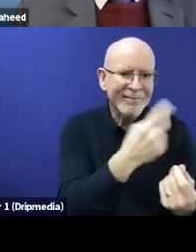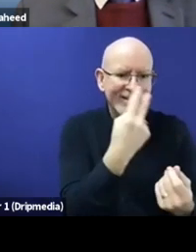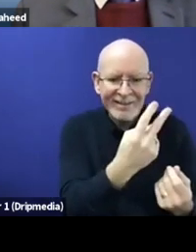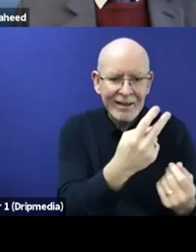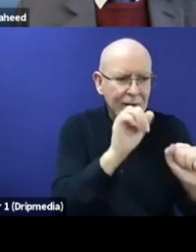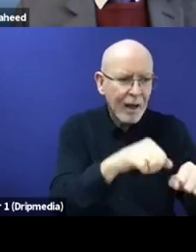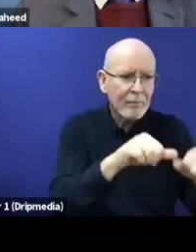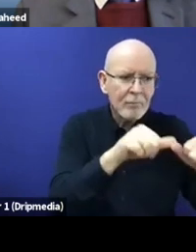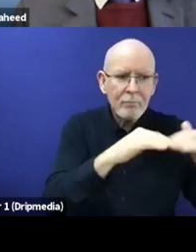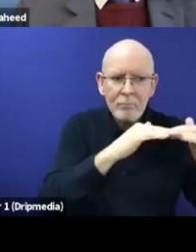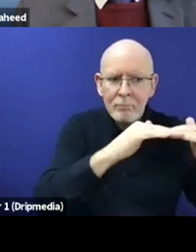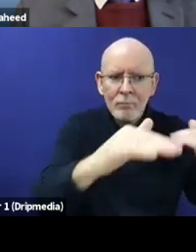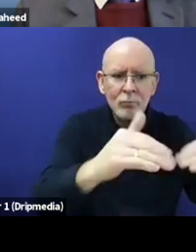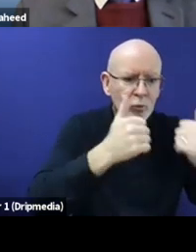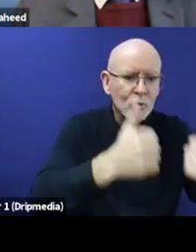without